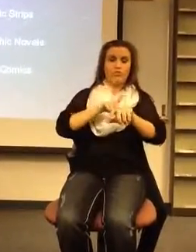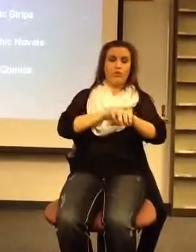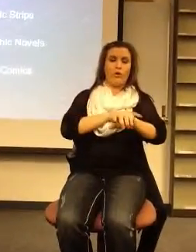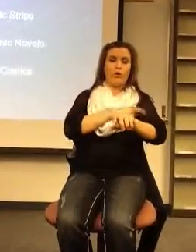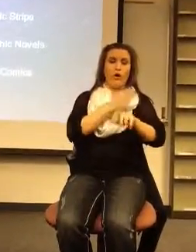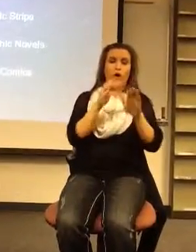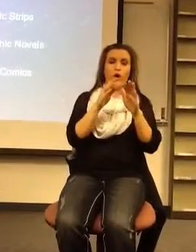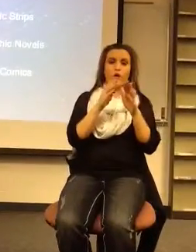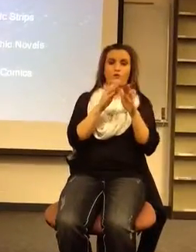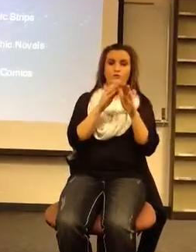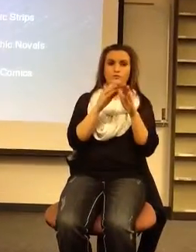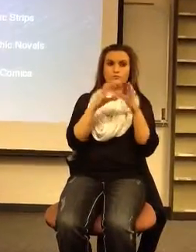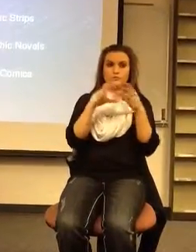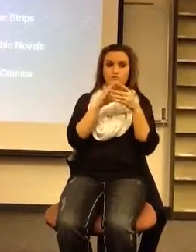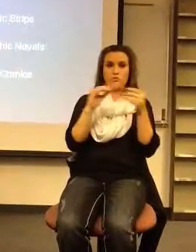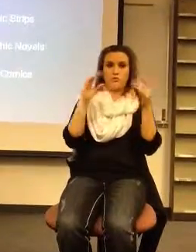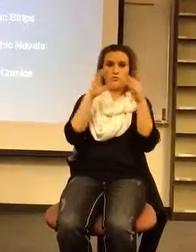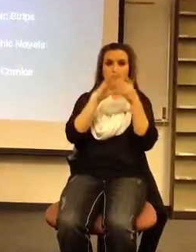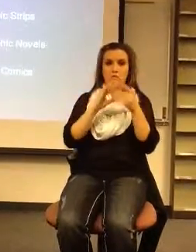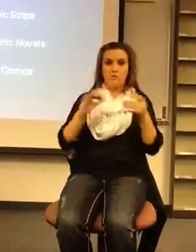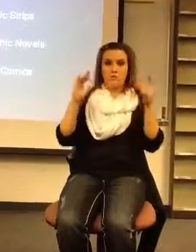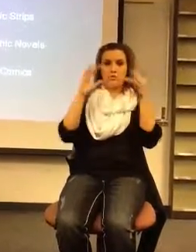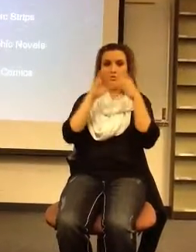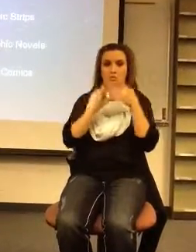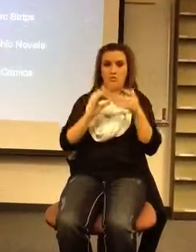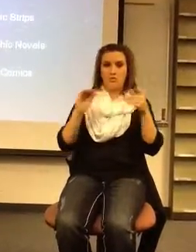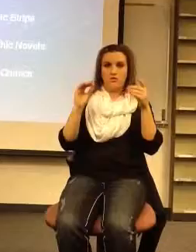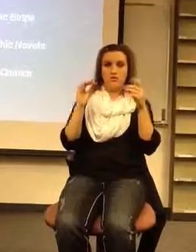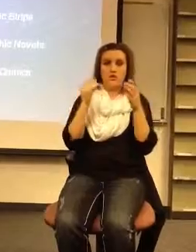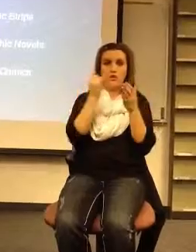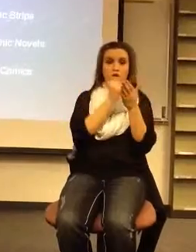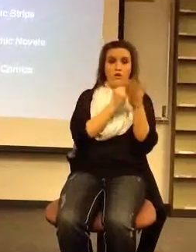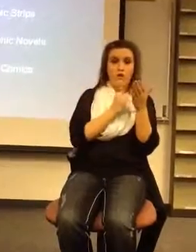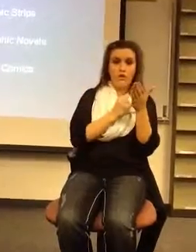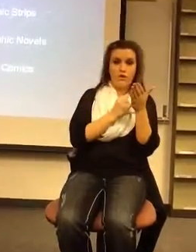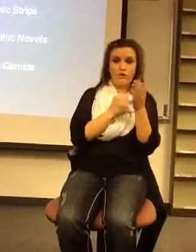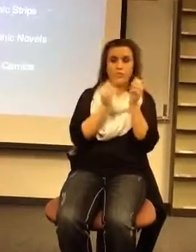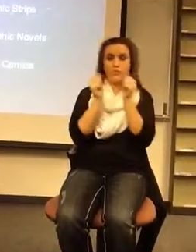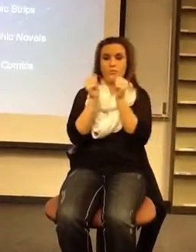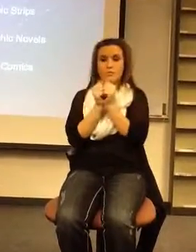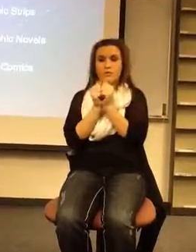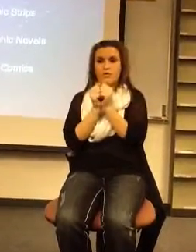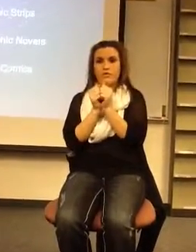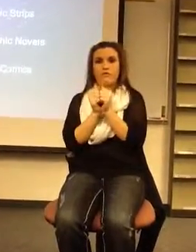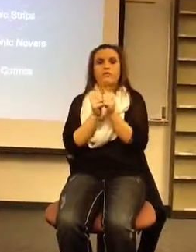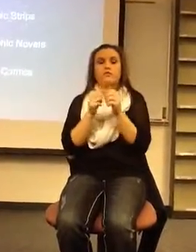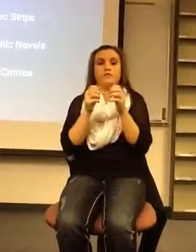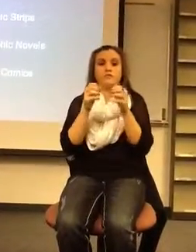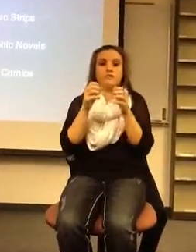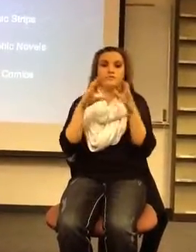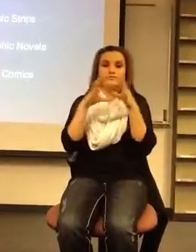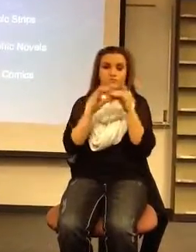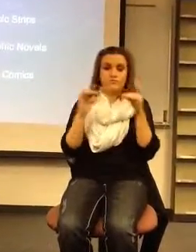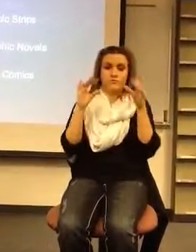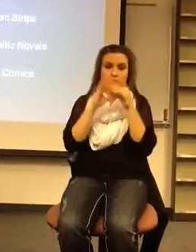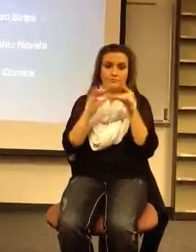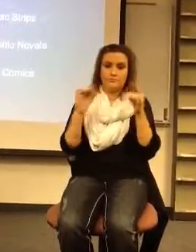is both art and story, and it's intended to be published in one chunk.